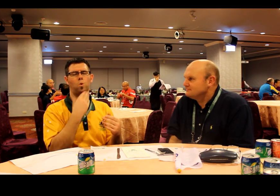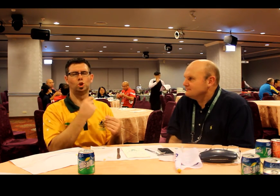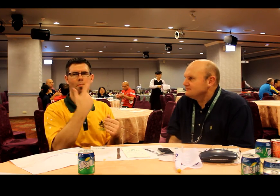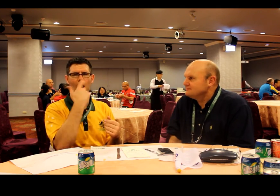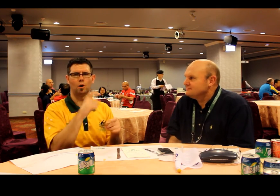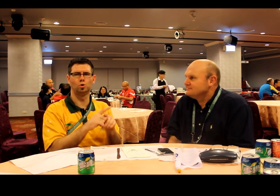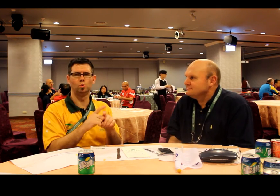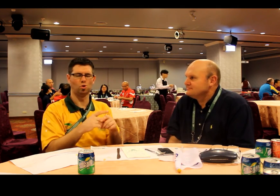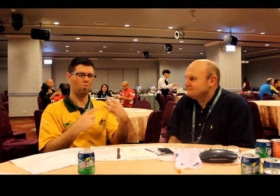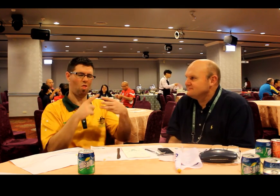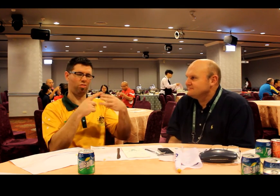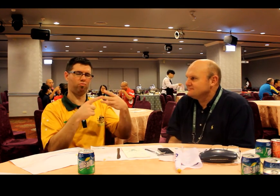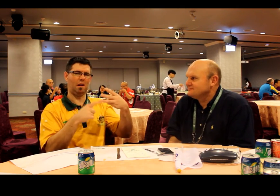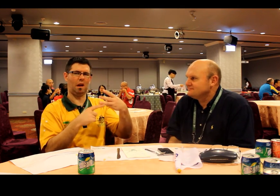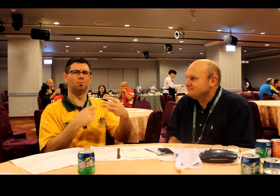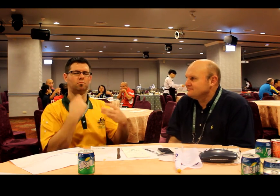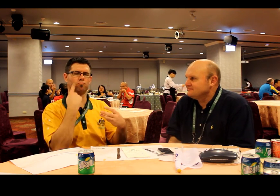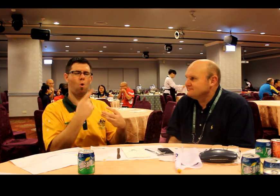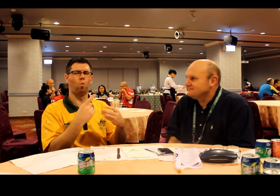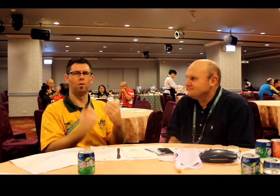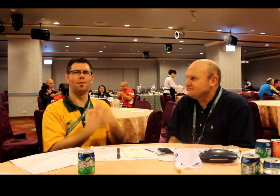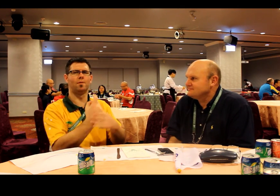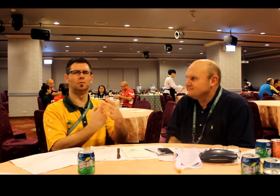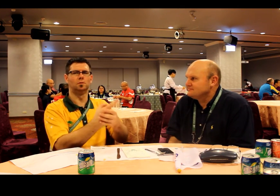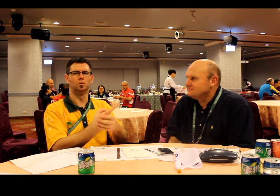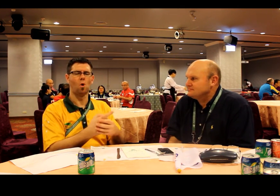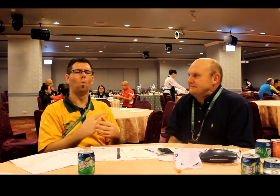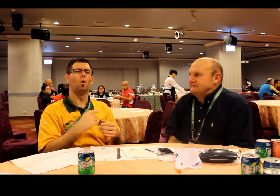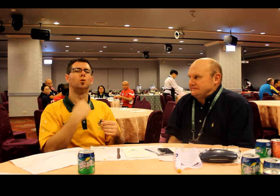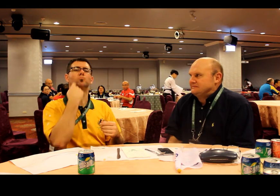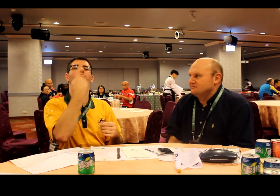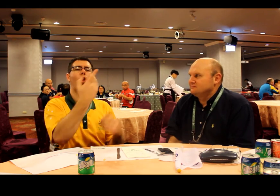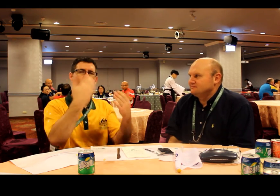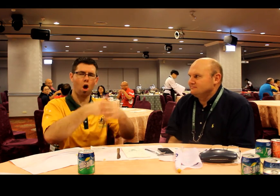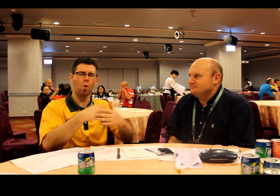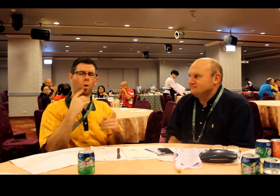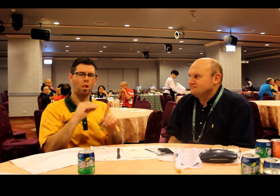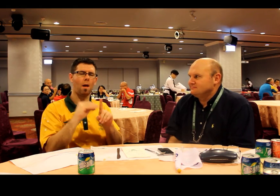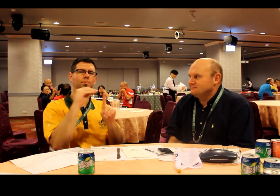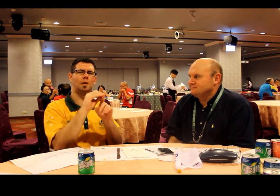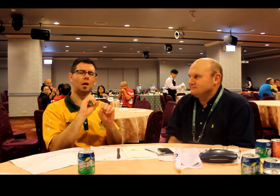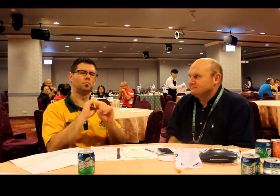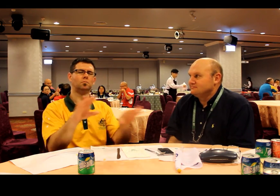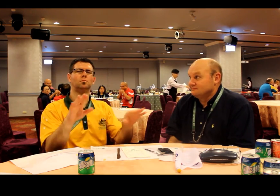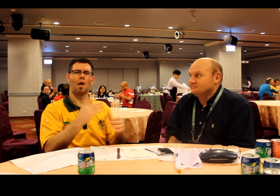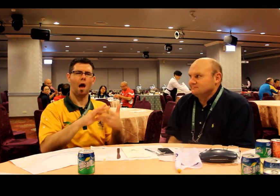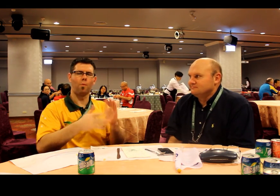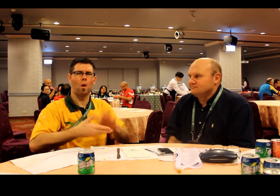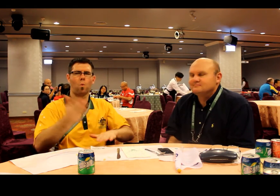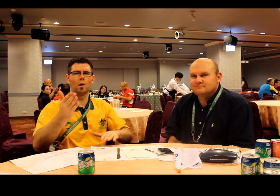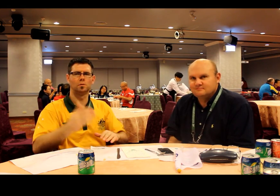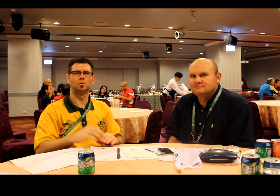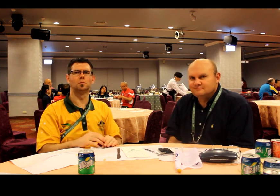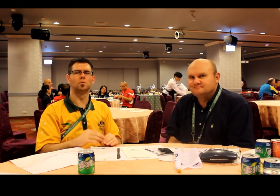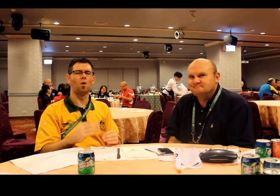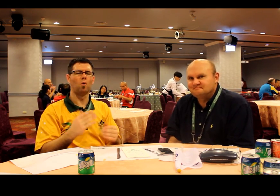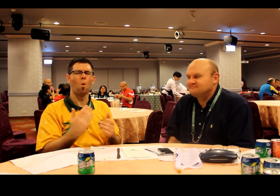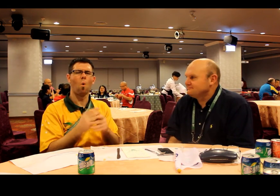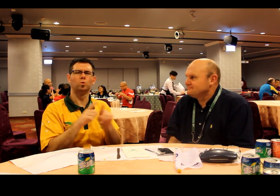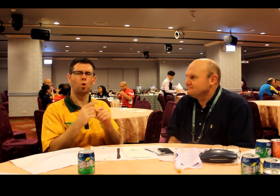that. But we do wish them luck as well. So we've got three main events occurring tomorrow. And then tomorrow night we'll do another update as to how they've gone with